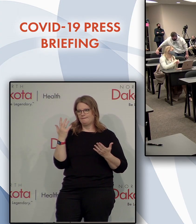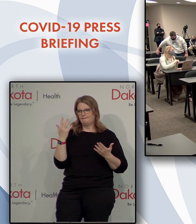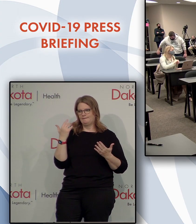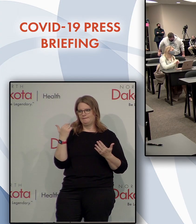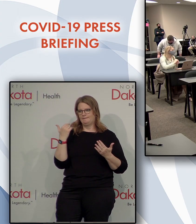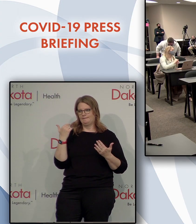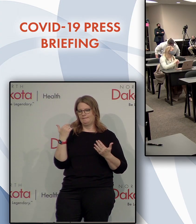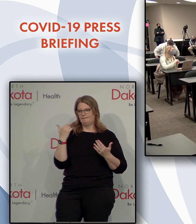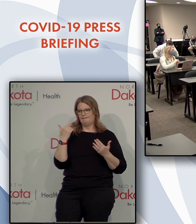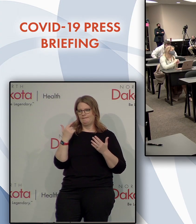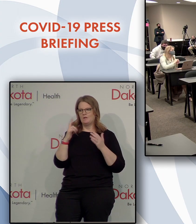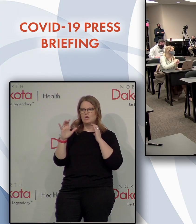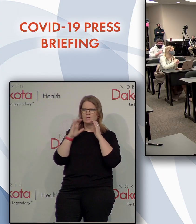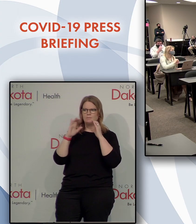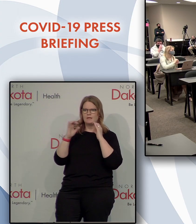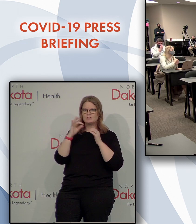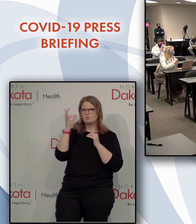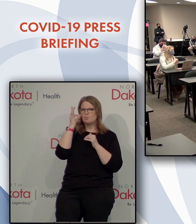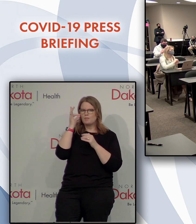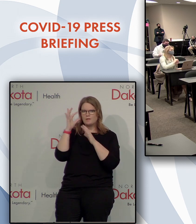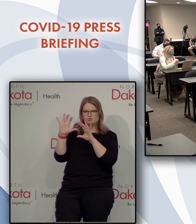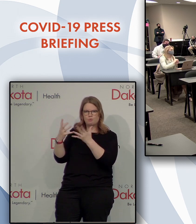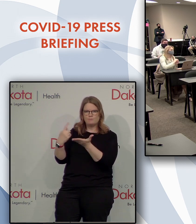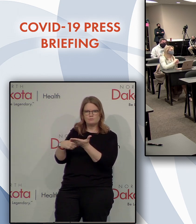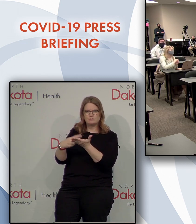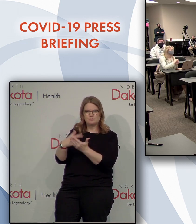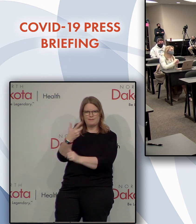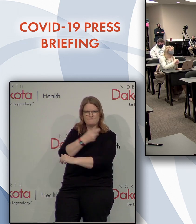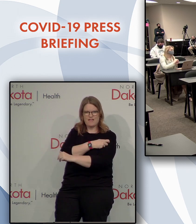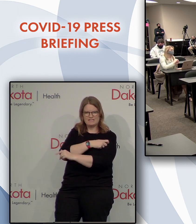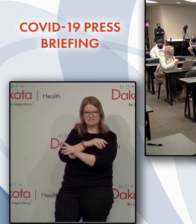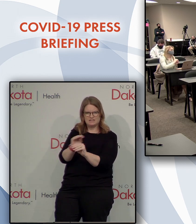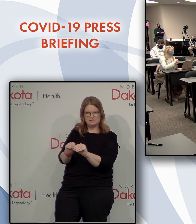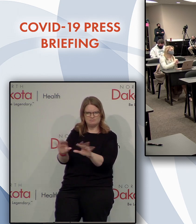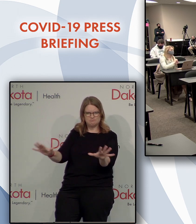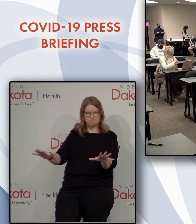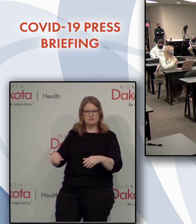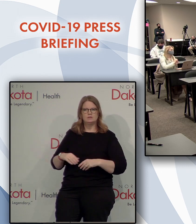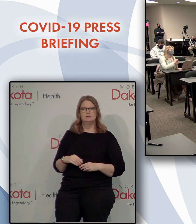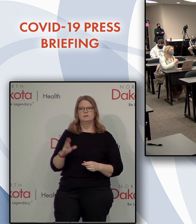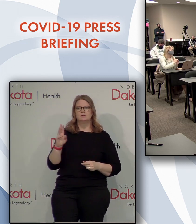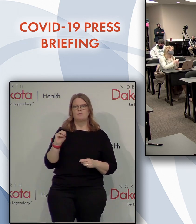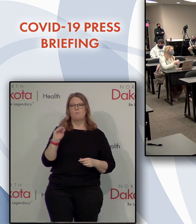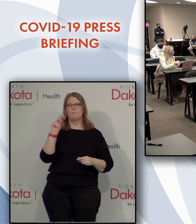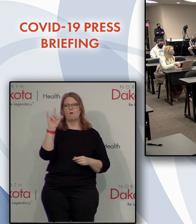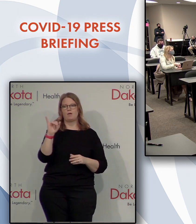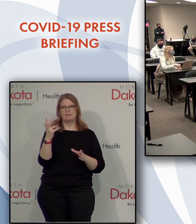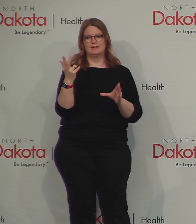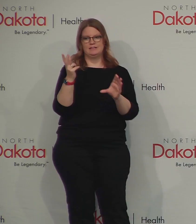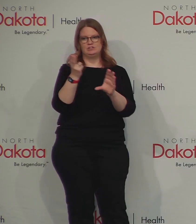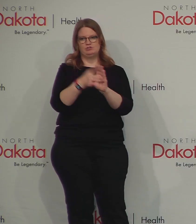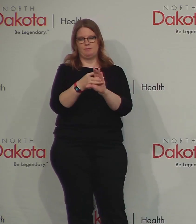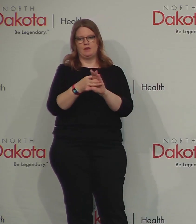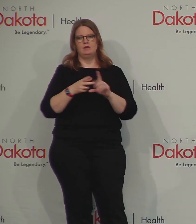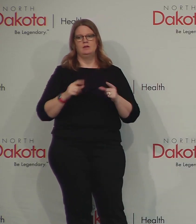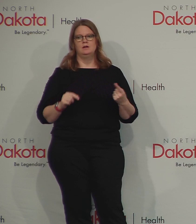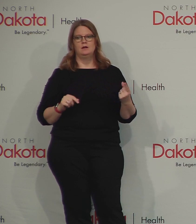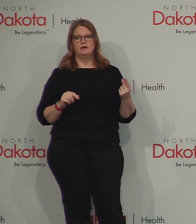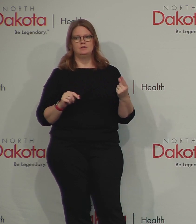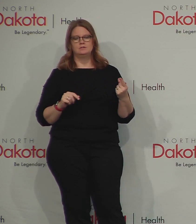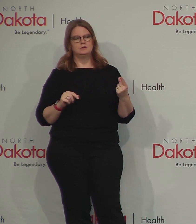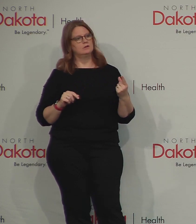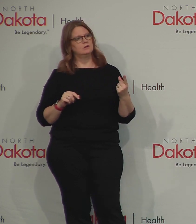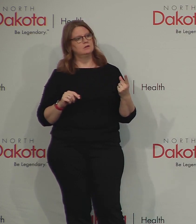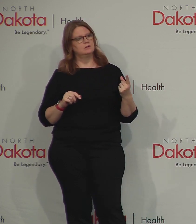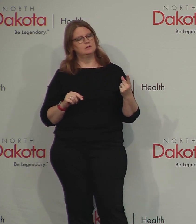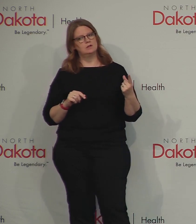with the tribes when discussing the vaccine rollout plan. Well, Molly can jump in if needed, but there